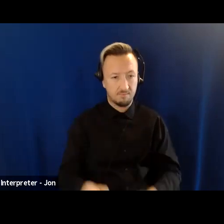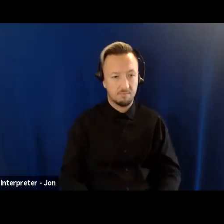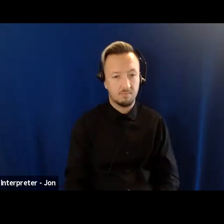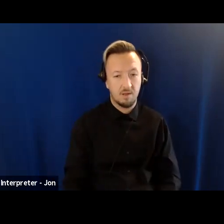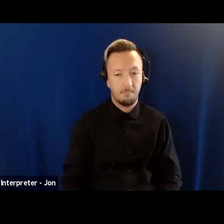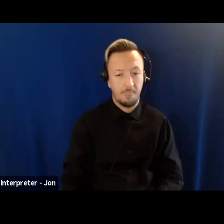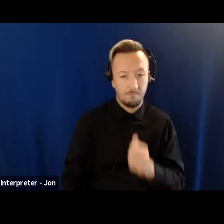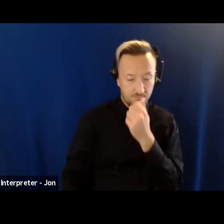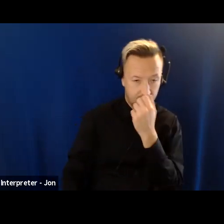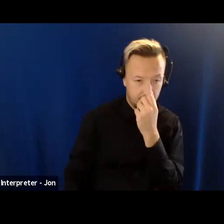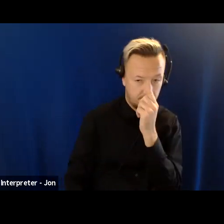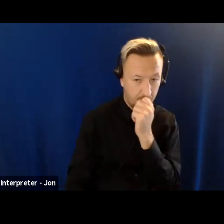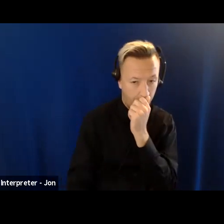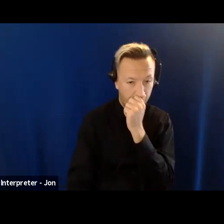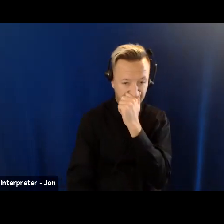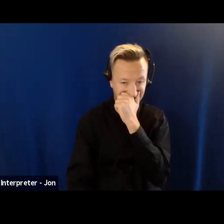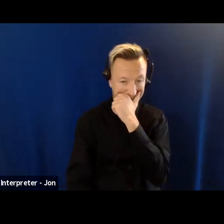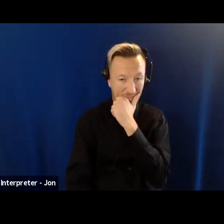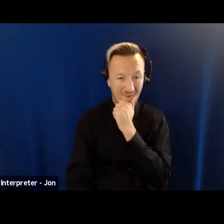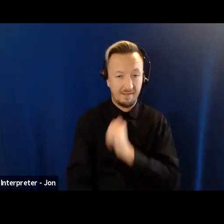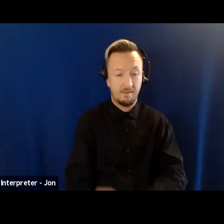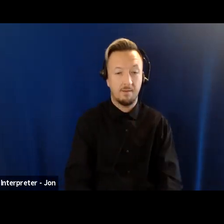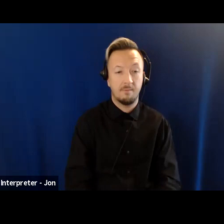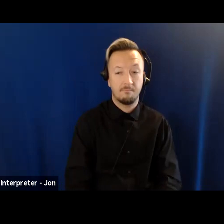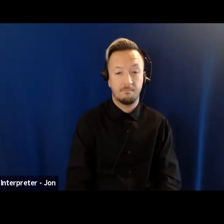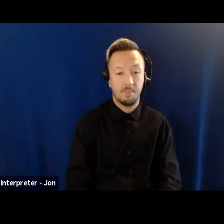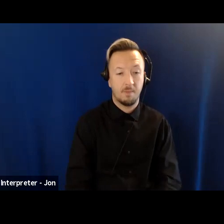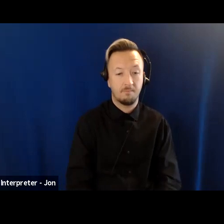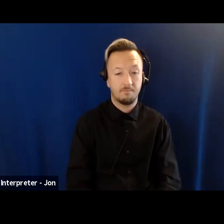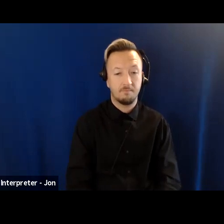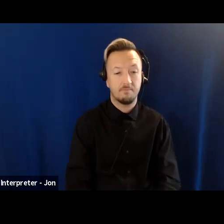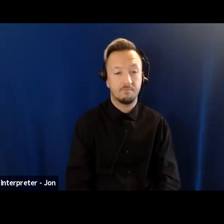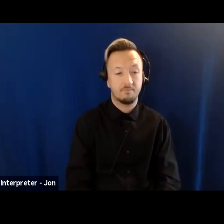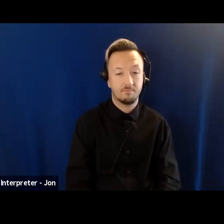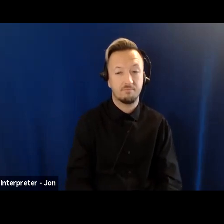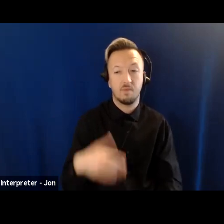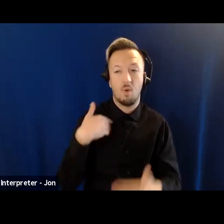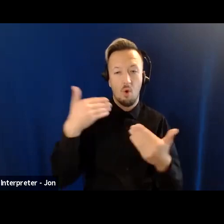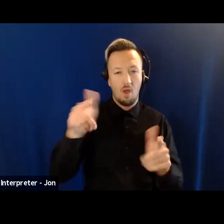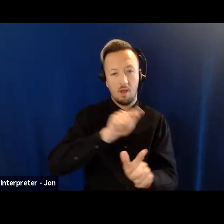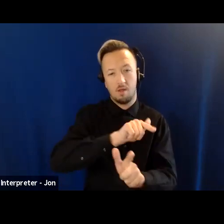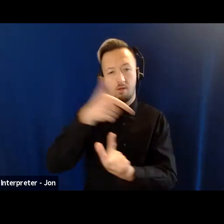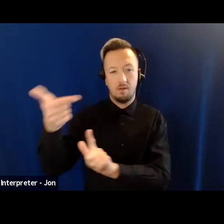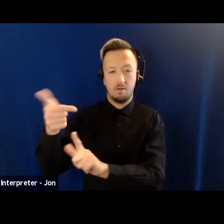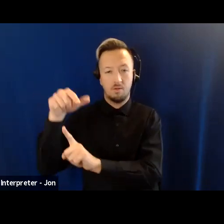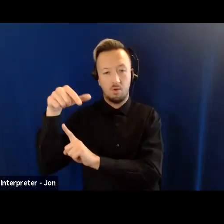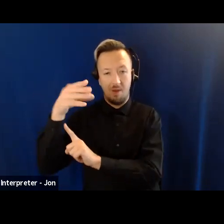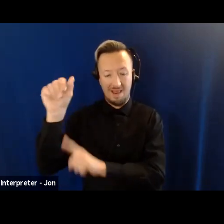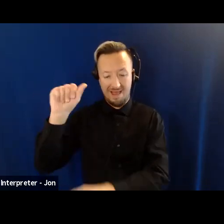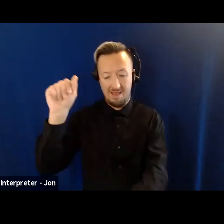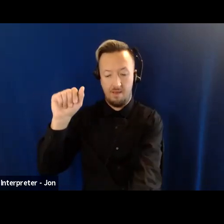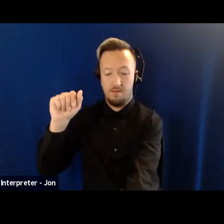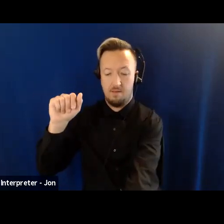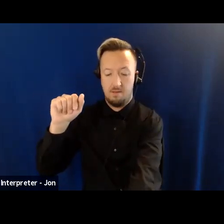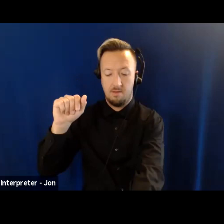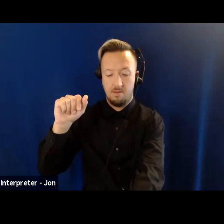question. Thank you. While we try to work with Stevie, I'm going to go ahead and go to the Q&A. So first